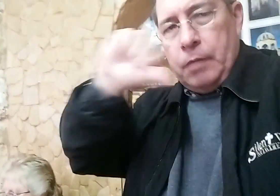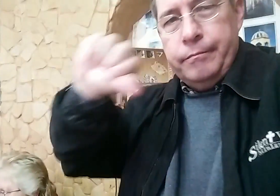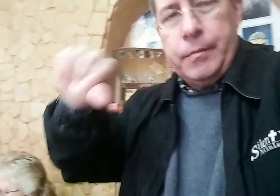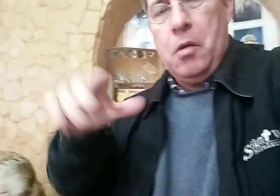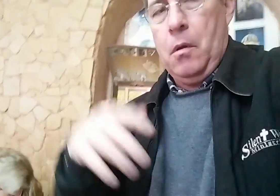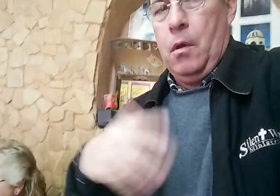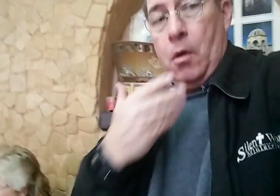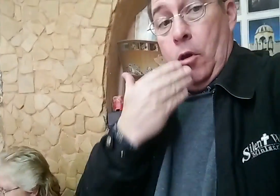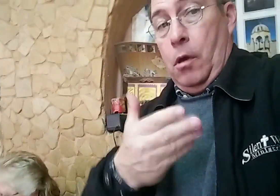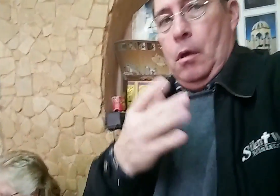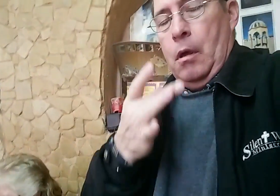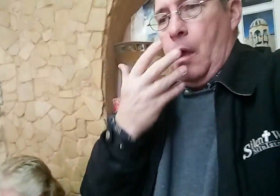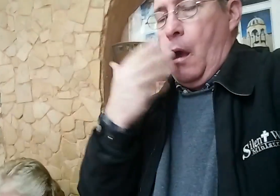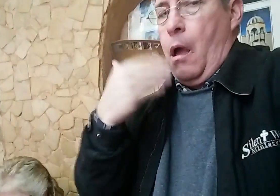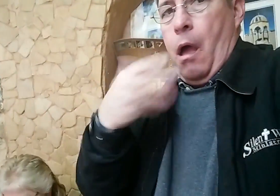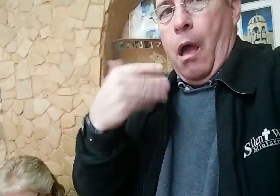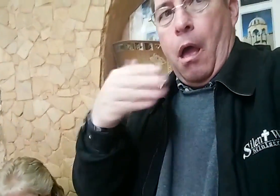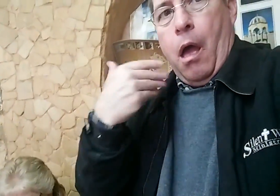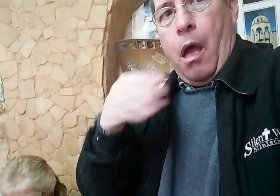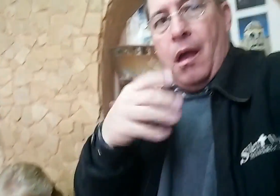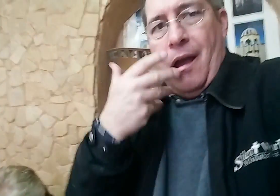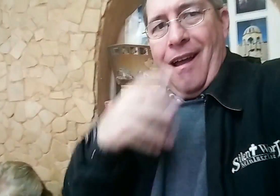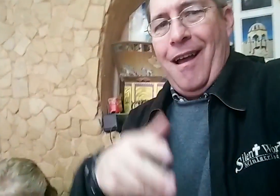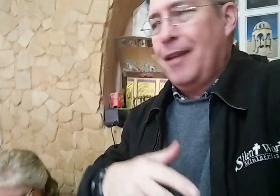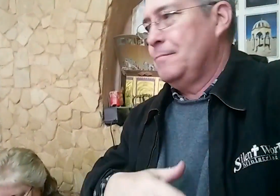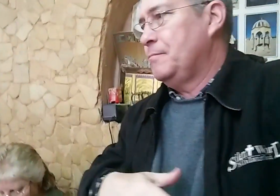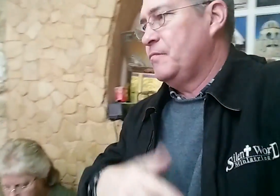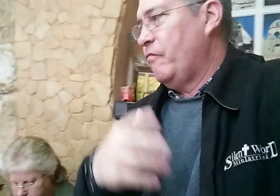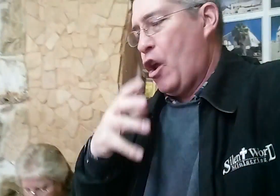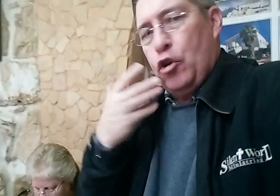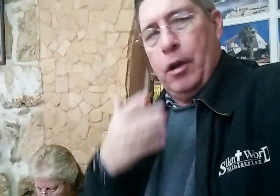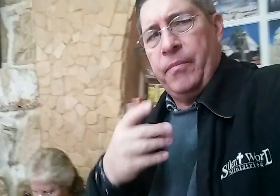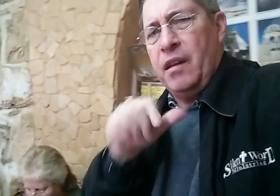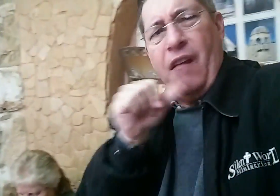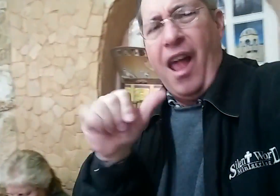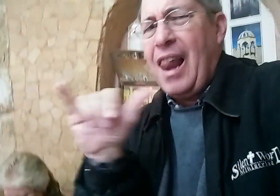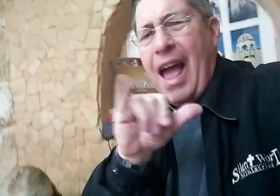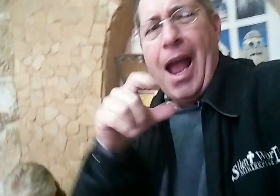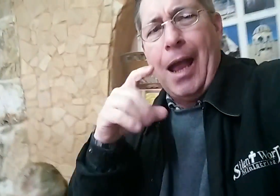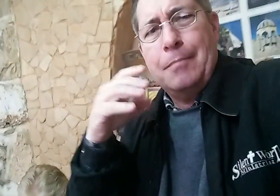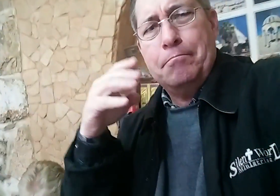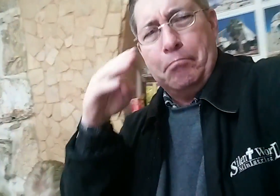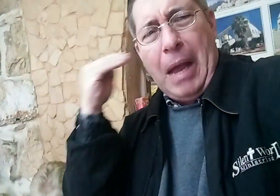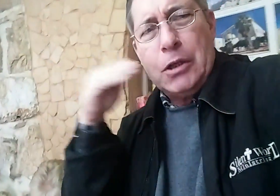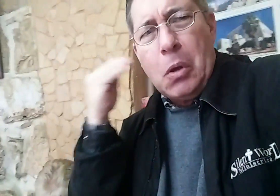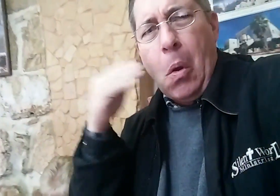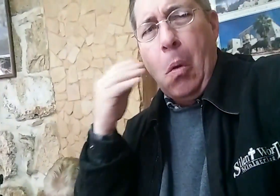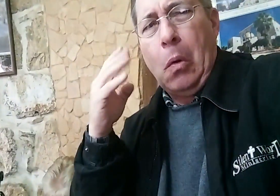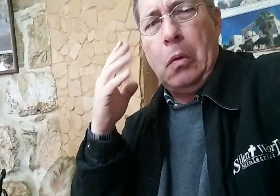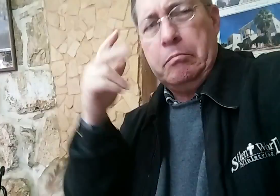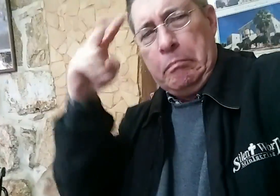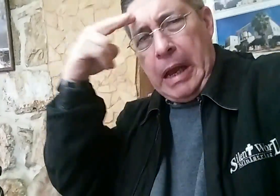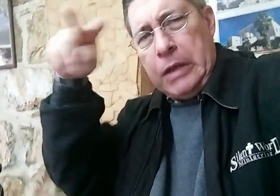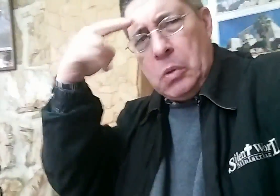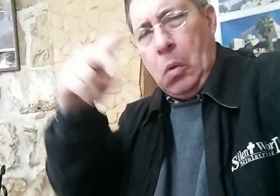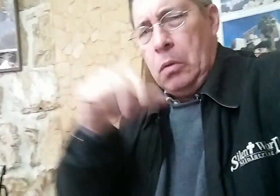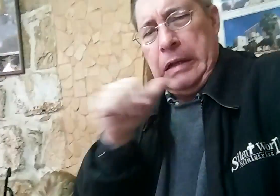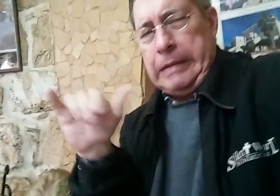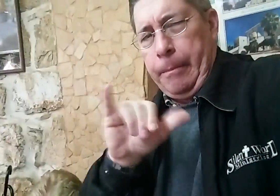put a little layer of hot sauce. Oh boy, was it good, and it was hot. It was hot. It's not like, back home, it's not